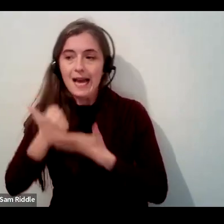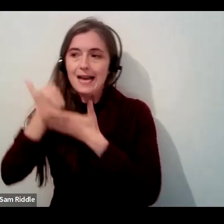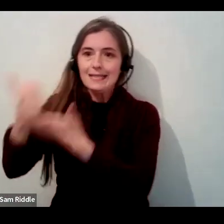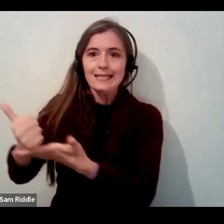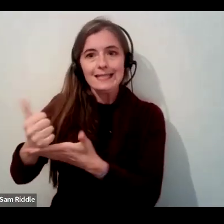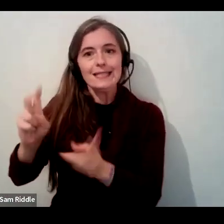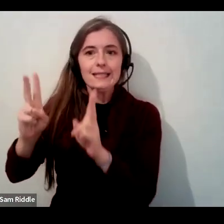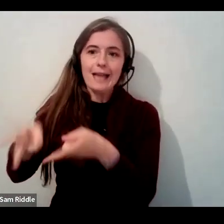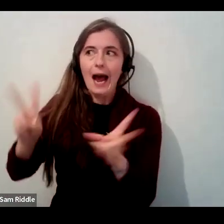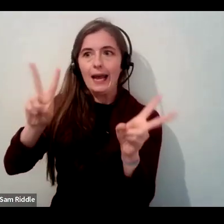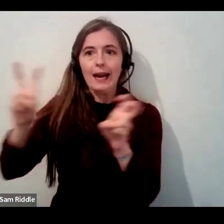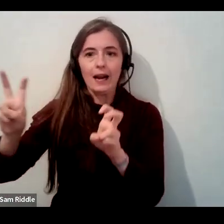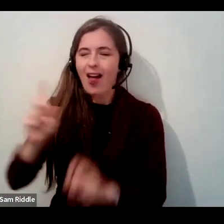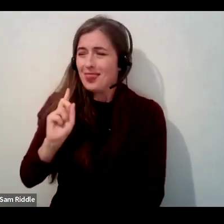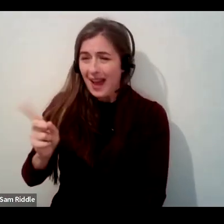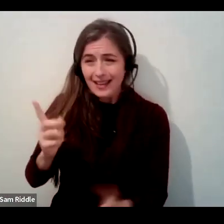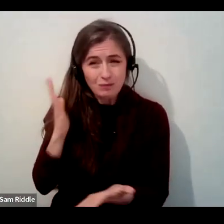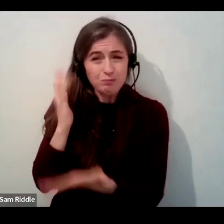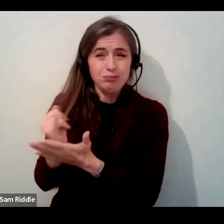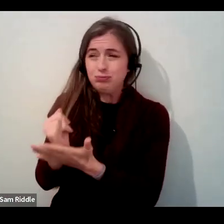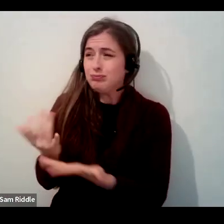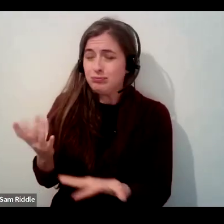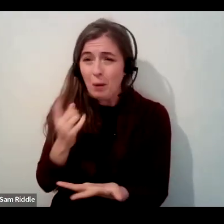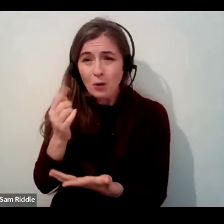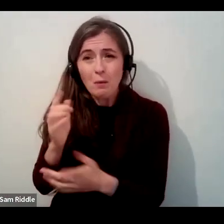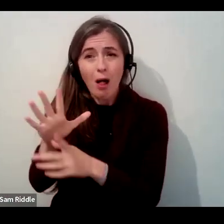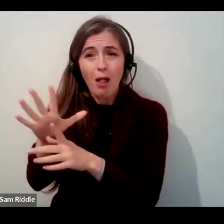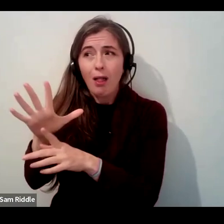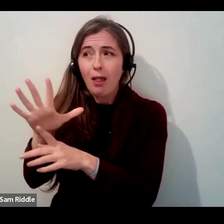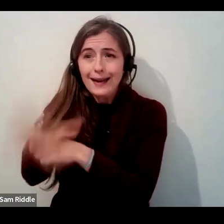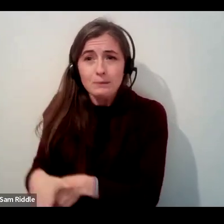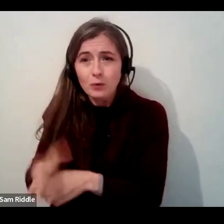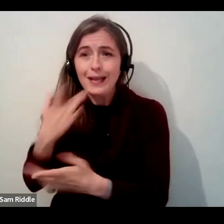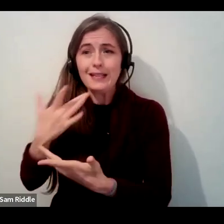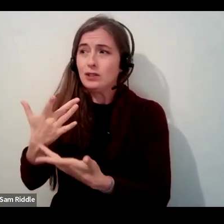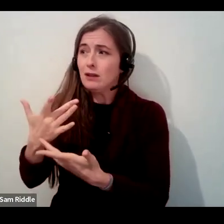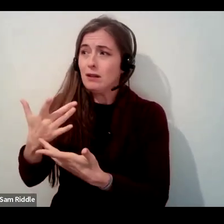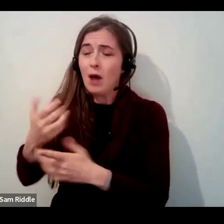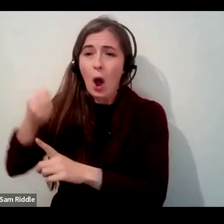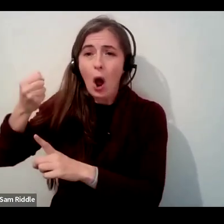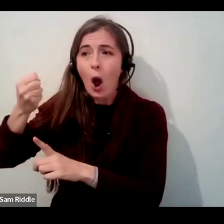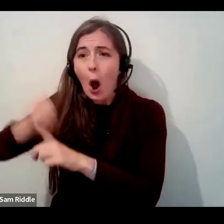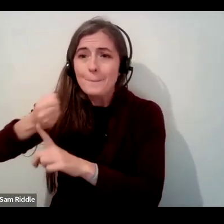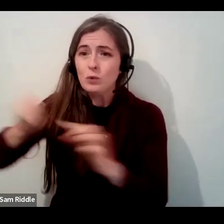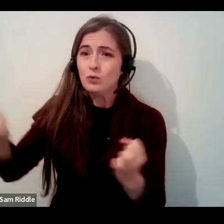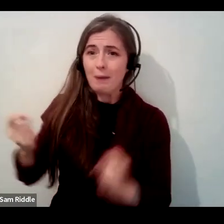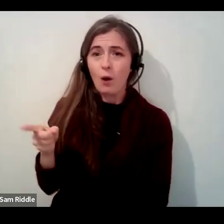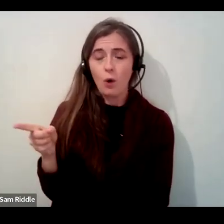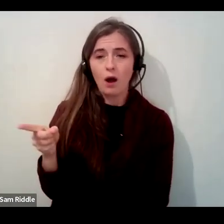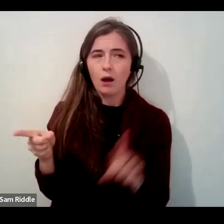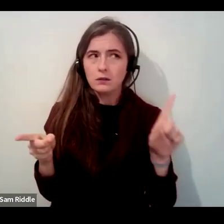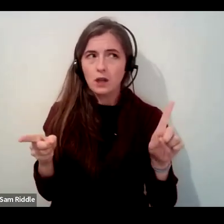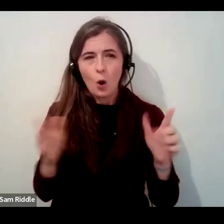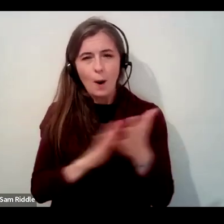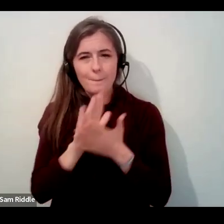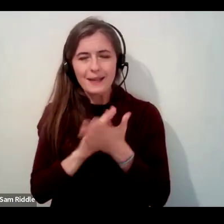stuff, because that's the kind of, you know, so therefore it goes against, I think, the principles of criminal legislation